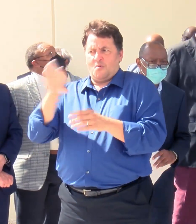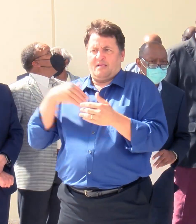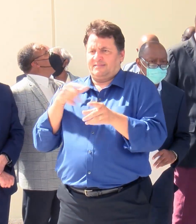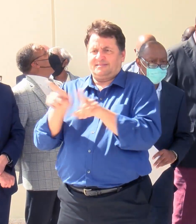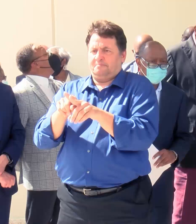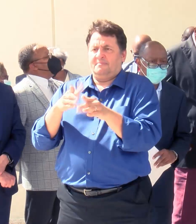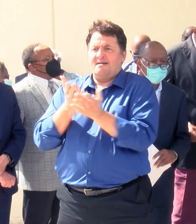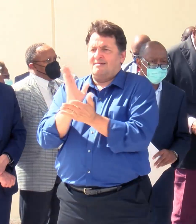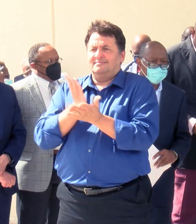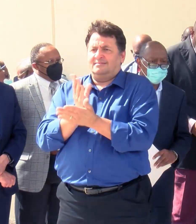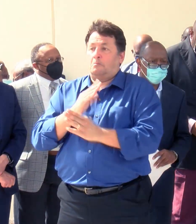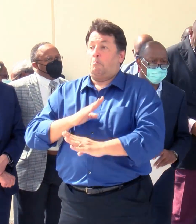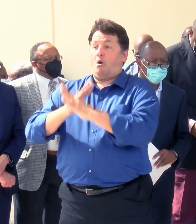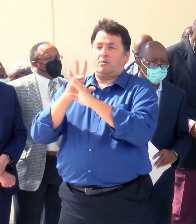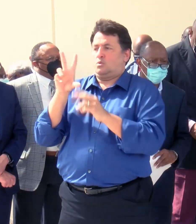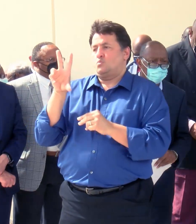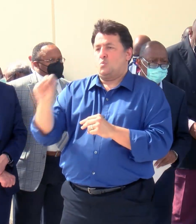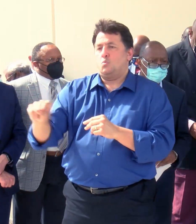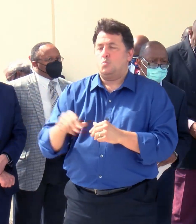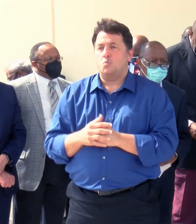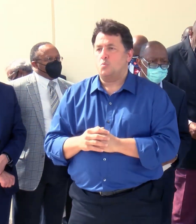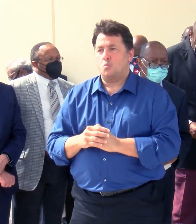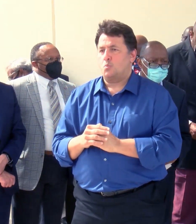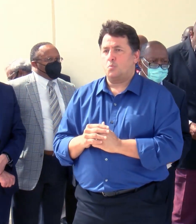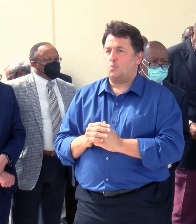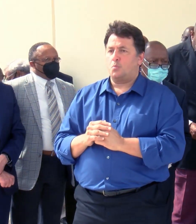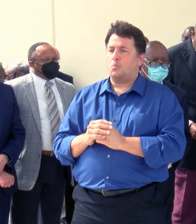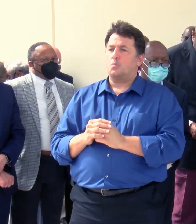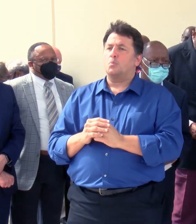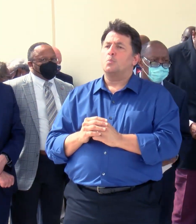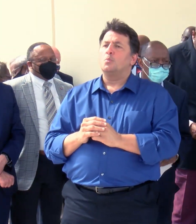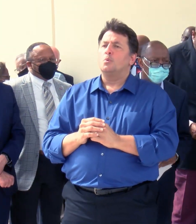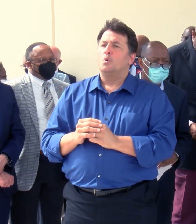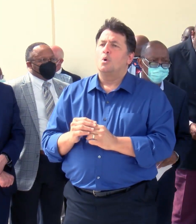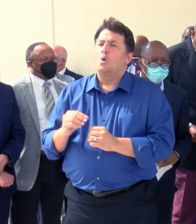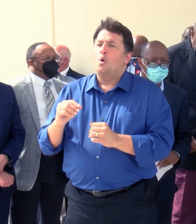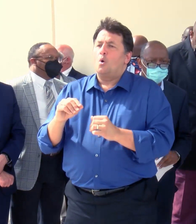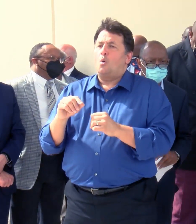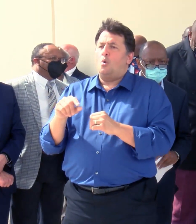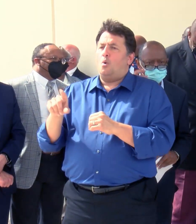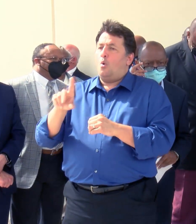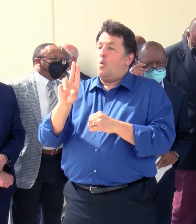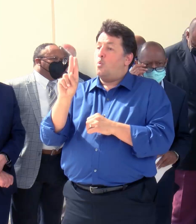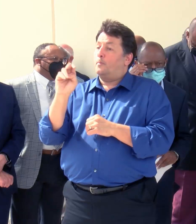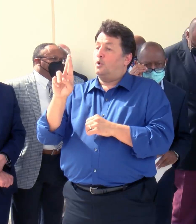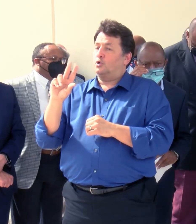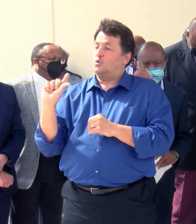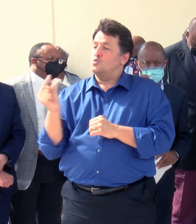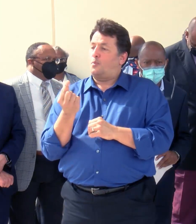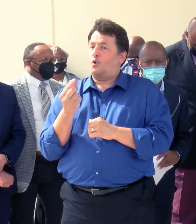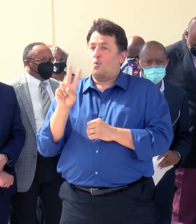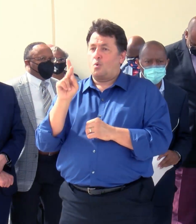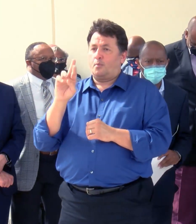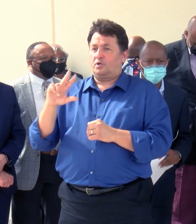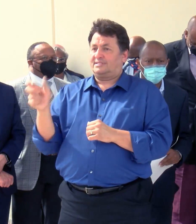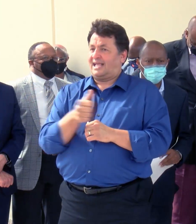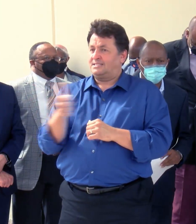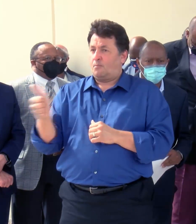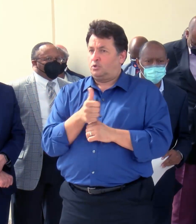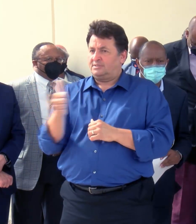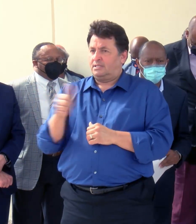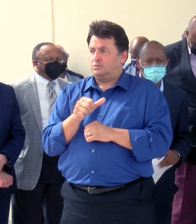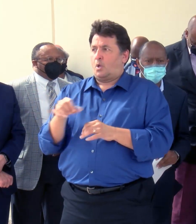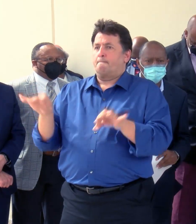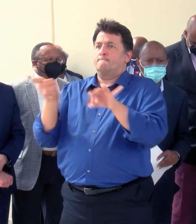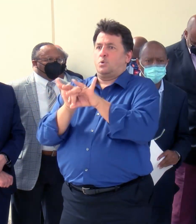aware, we partner with Uber to make sure that transportation is not one of those barriers. We want to make sure that they're able to get to sites like these in order to get